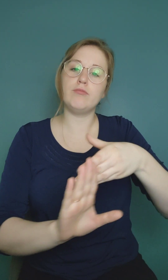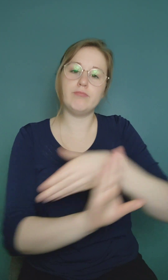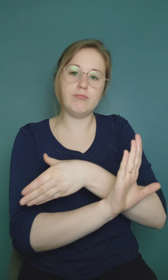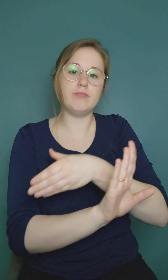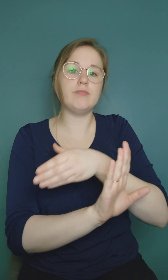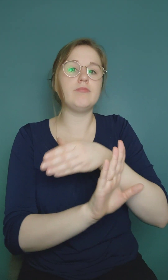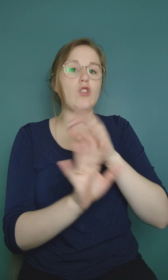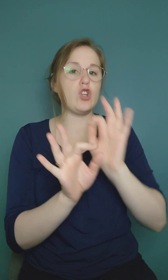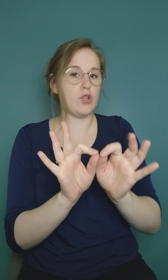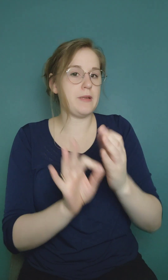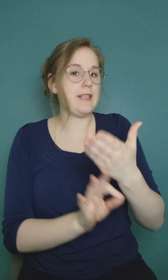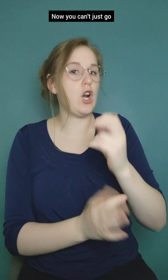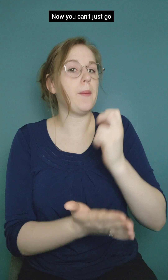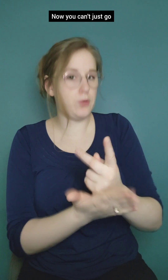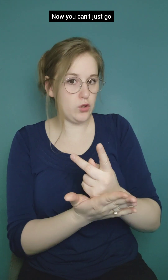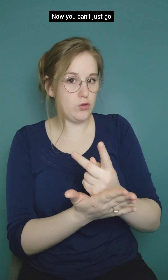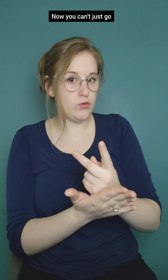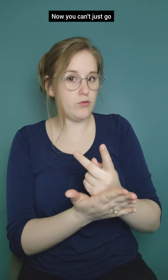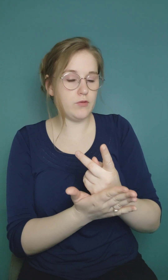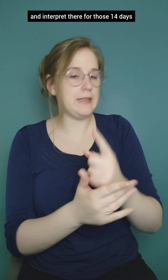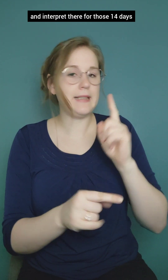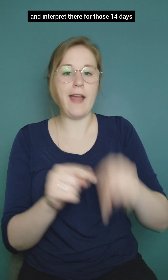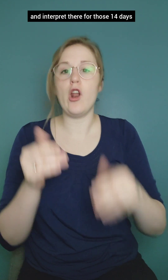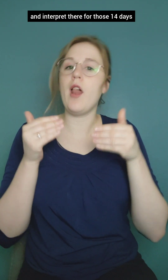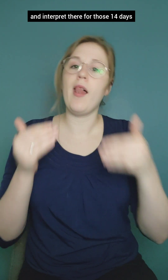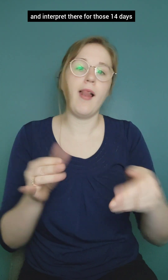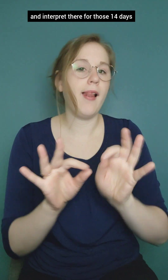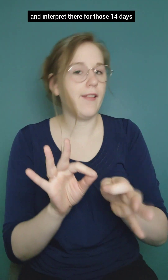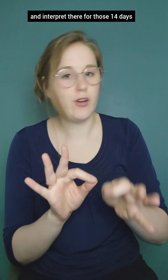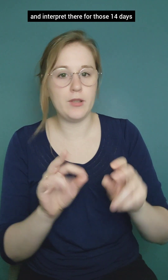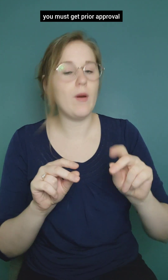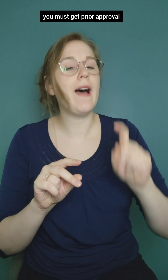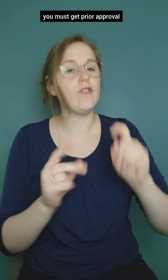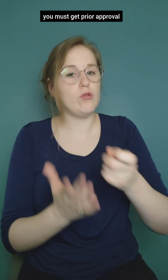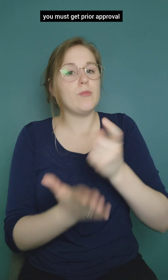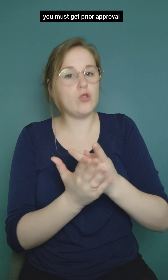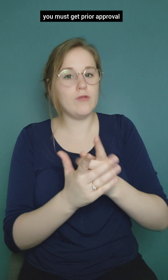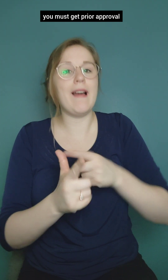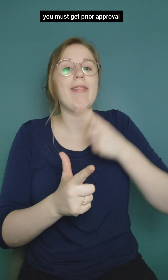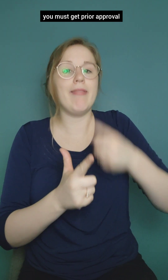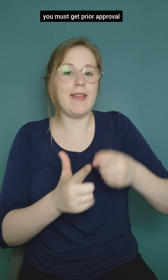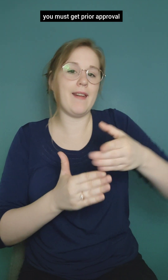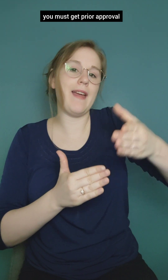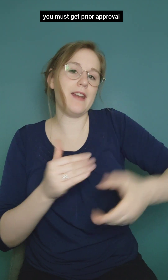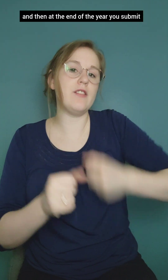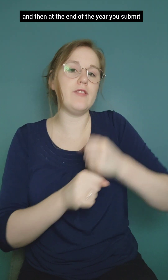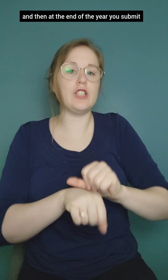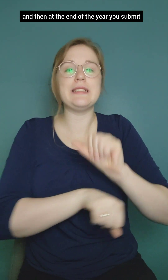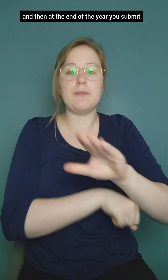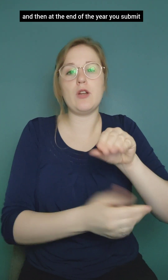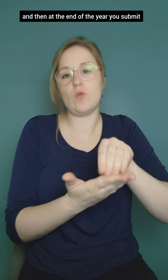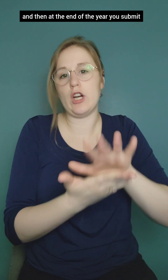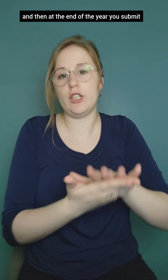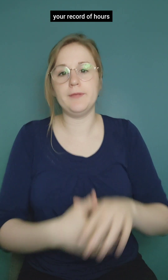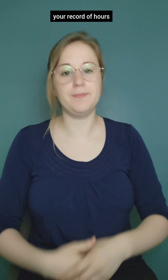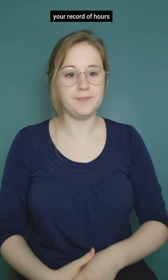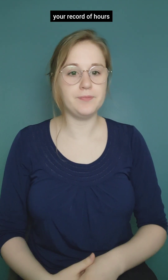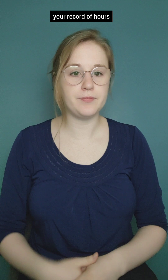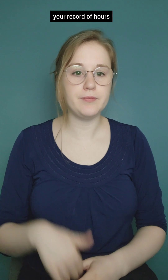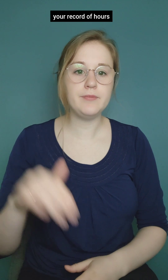record over. Now, you can't just go and interpret there for those 14 days. You must get prior approval, and then at the end of the year, you submit your record